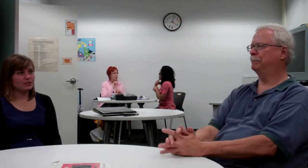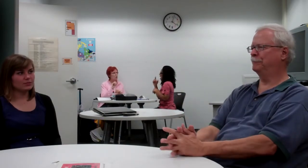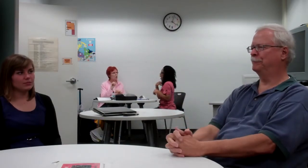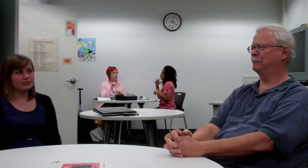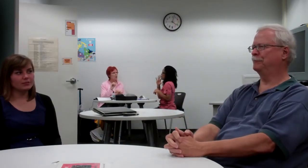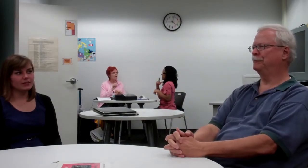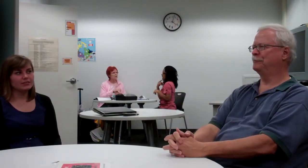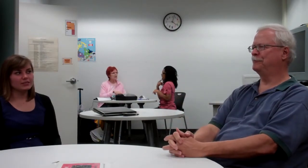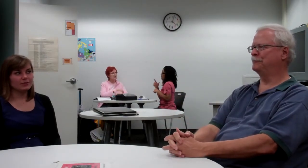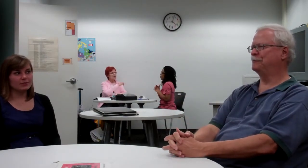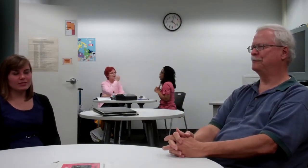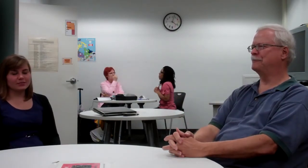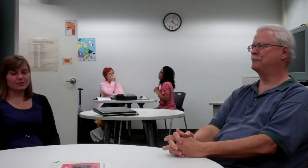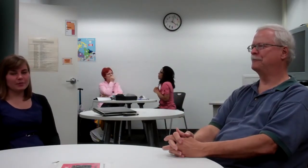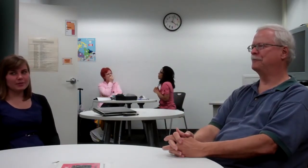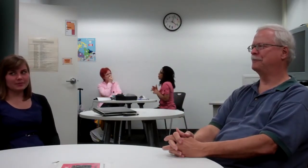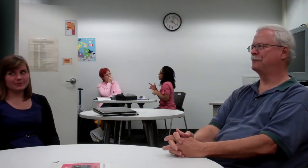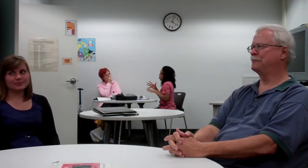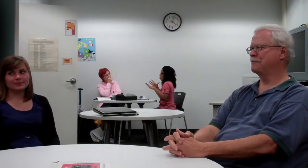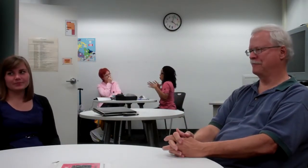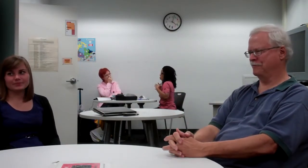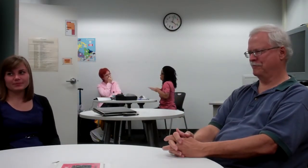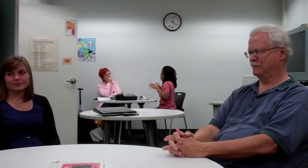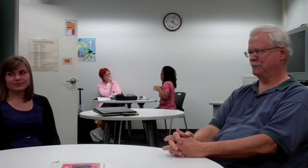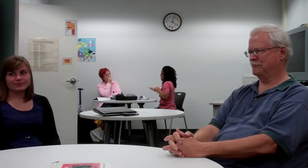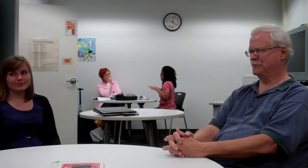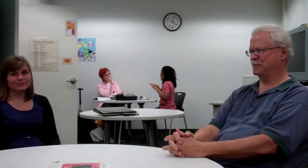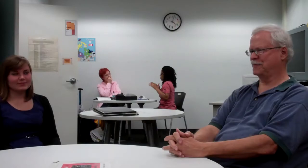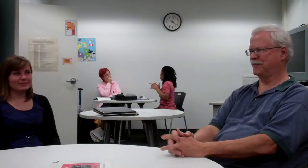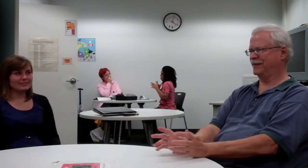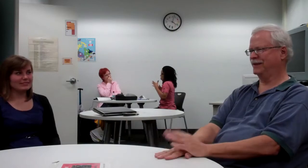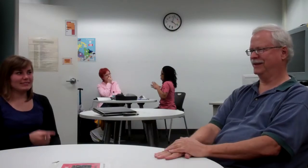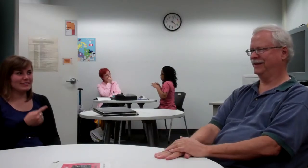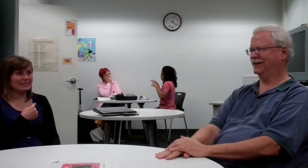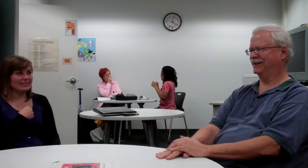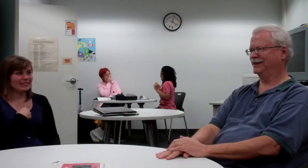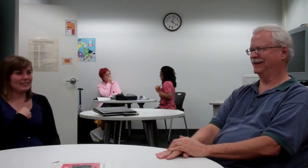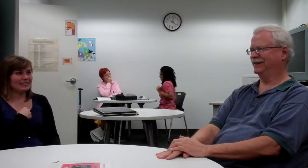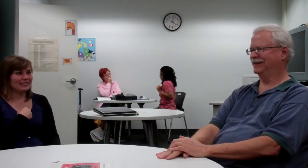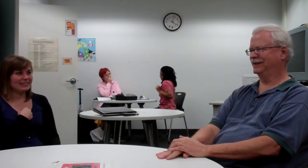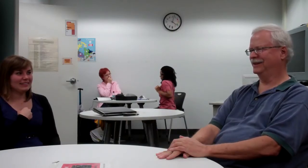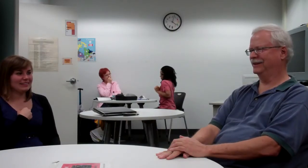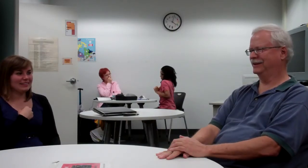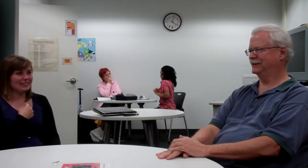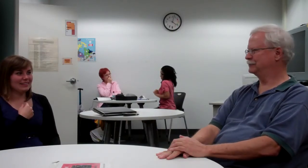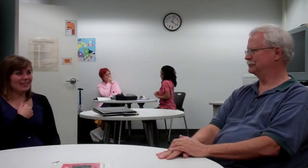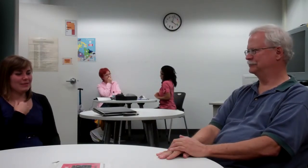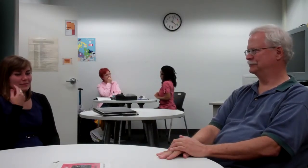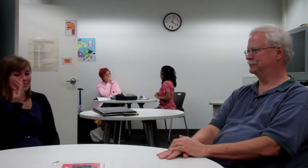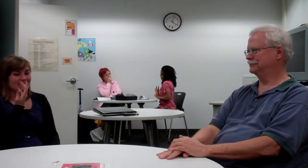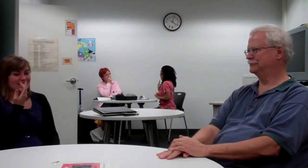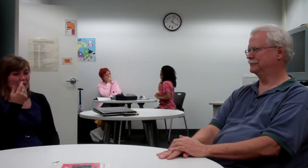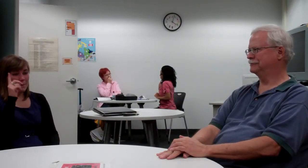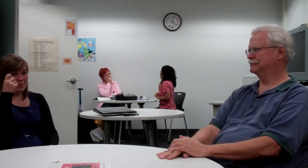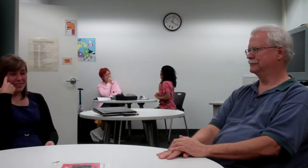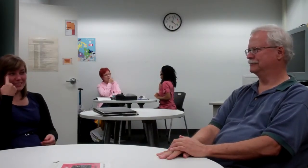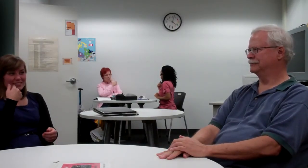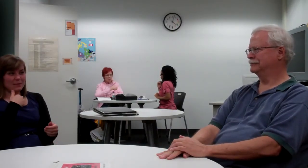What are your opinions on President Obama? Well, I'm so embarrassed to say. I actually don't really follow politics that much. I find it